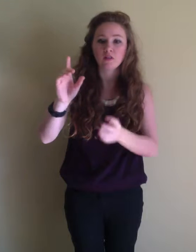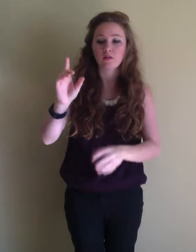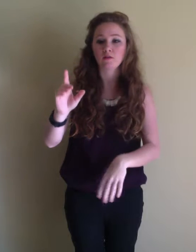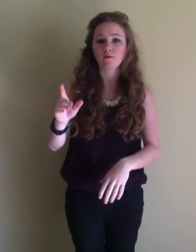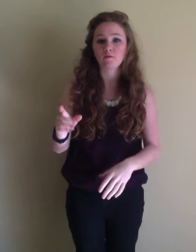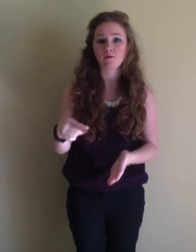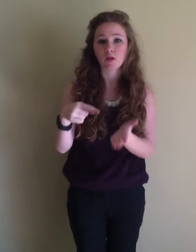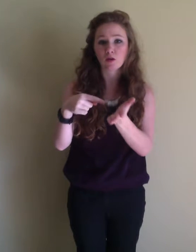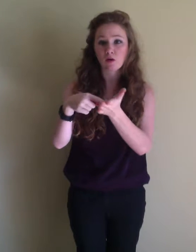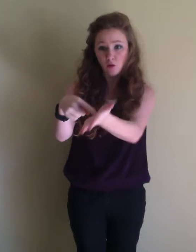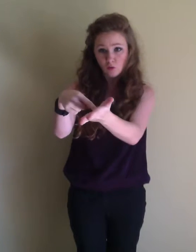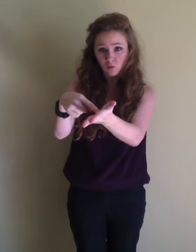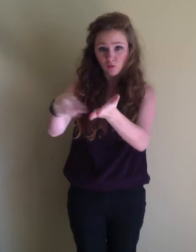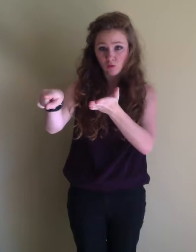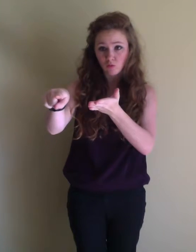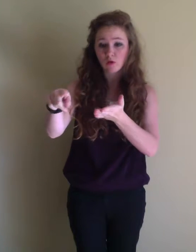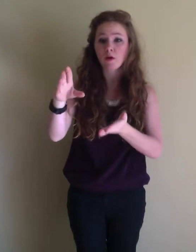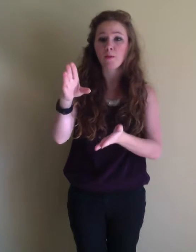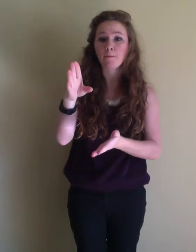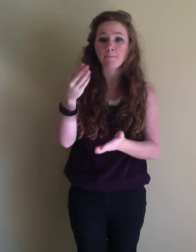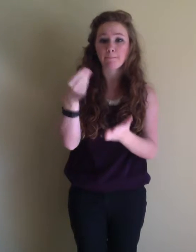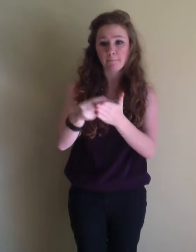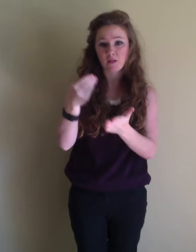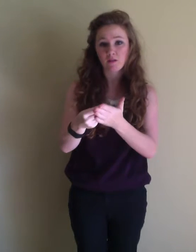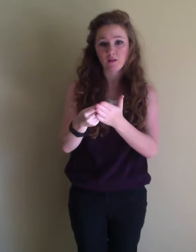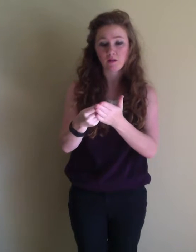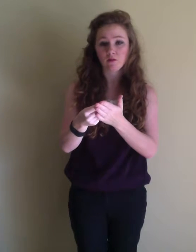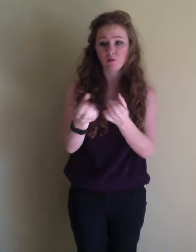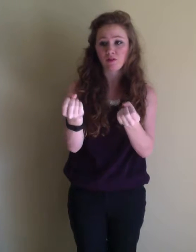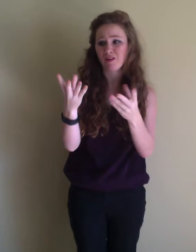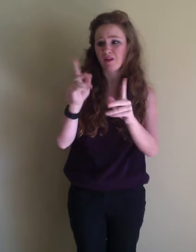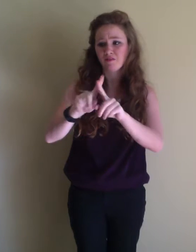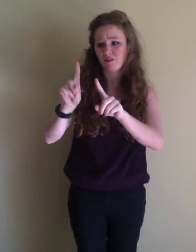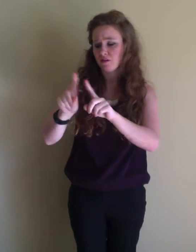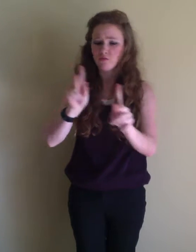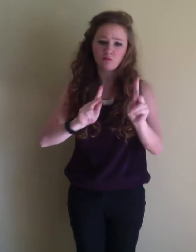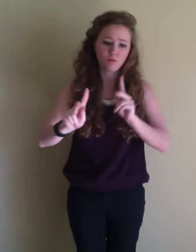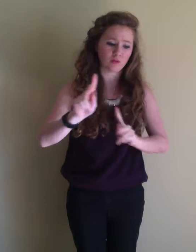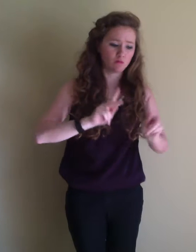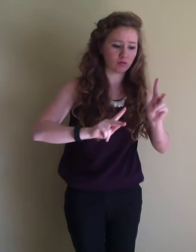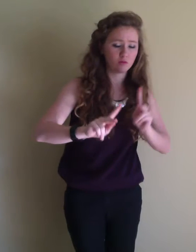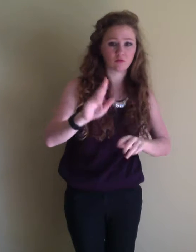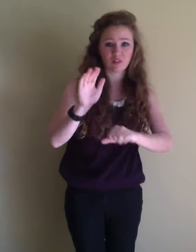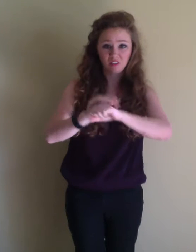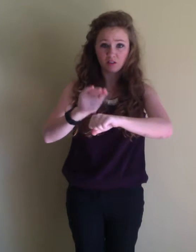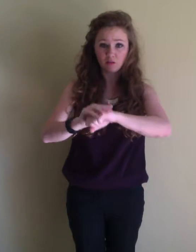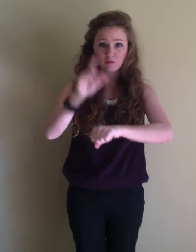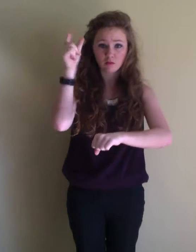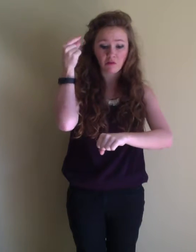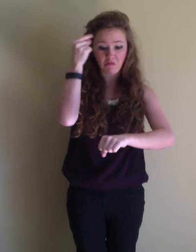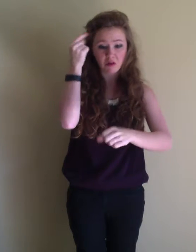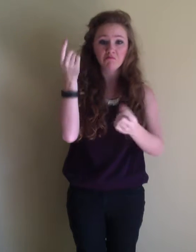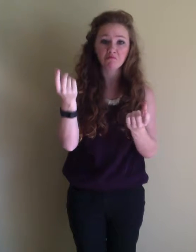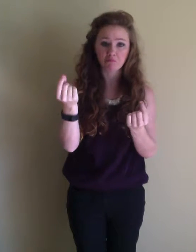done, Great Britain owes a lot of money to people, and because they owe a lot of money, they think, well, who should we make pay for this